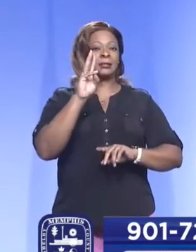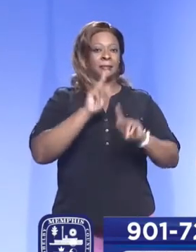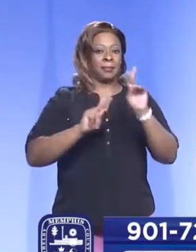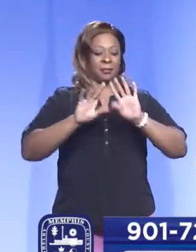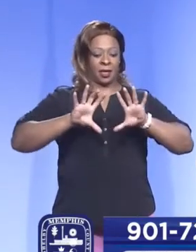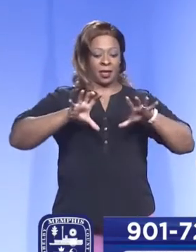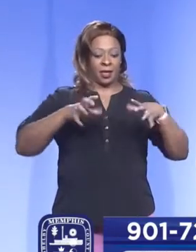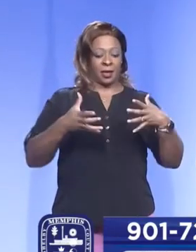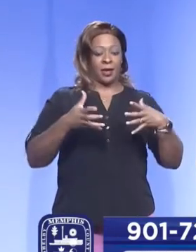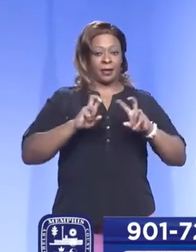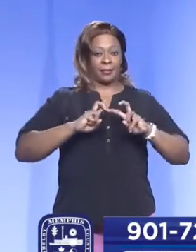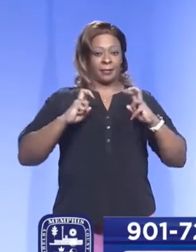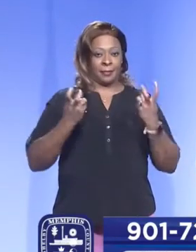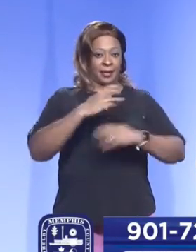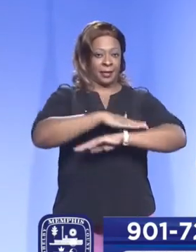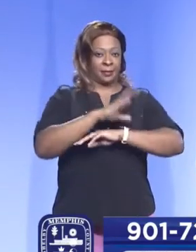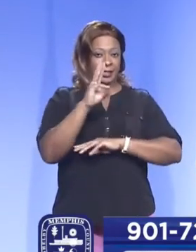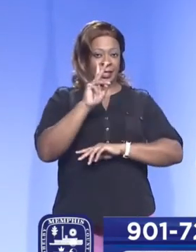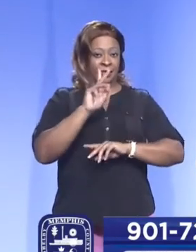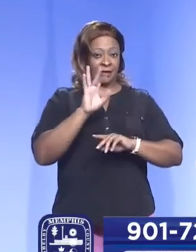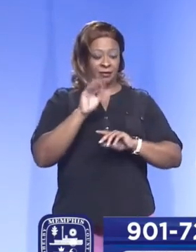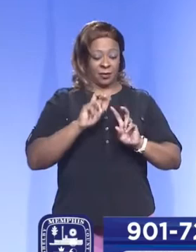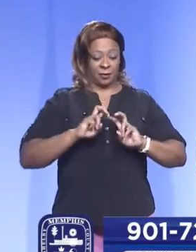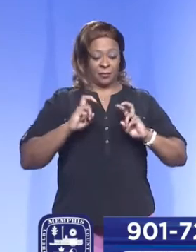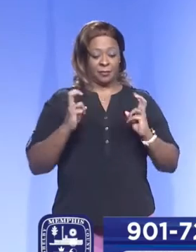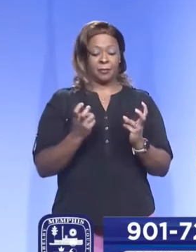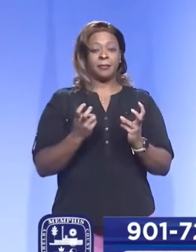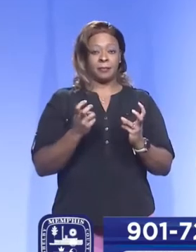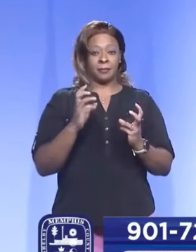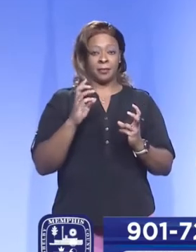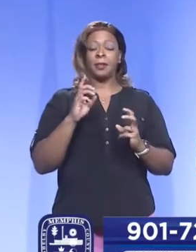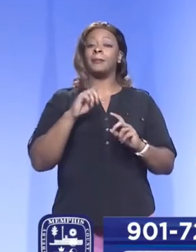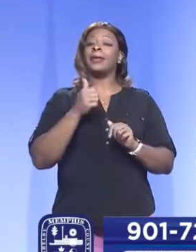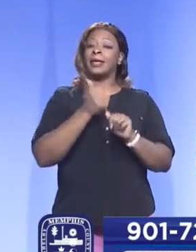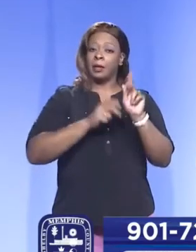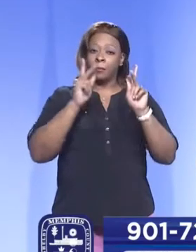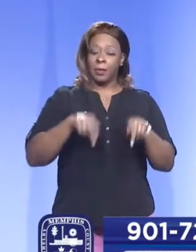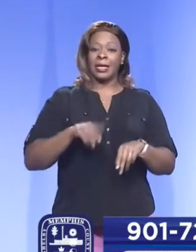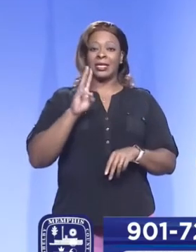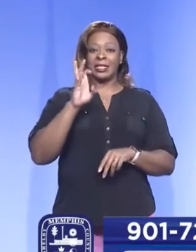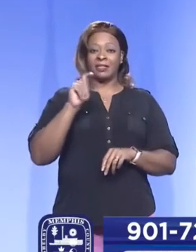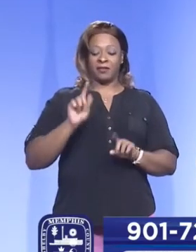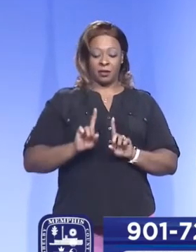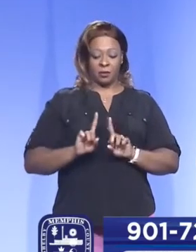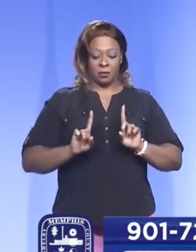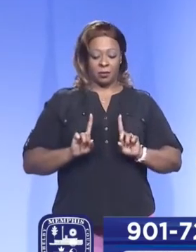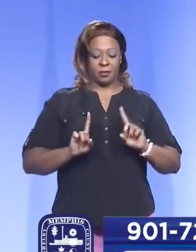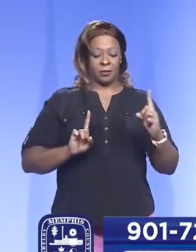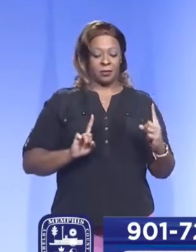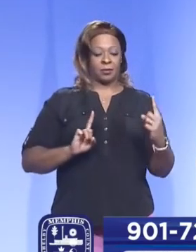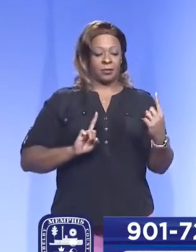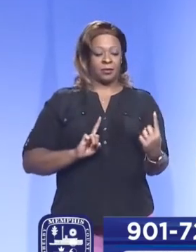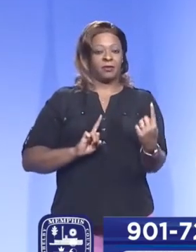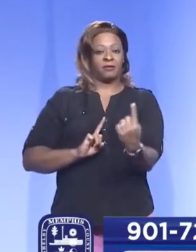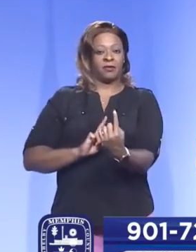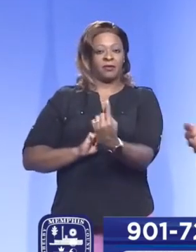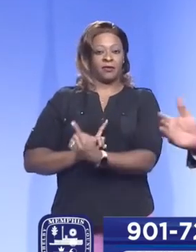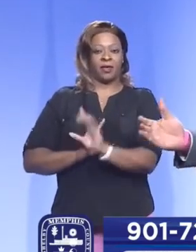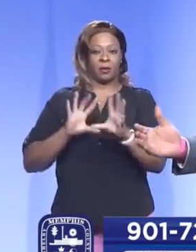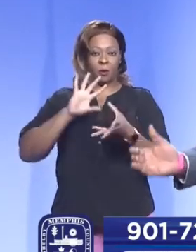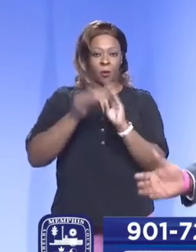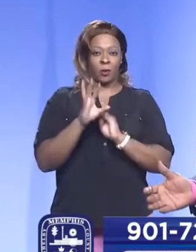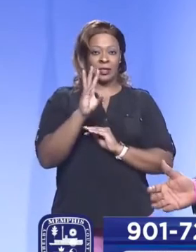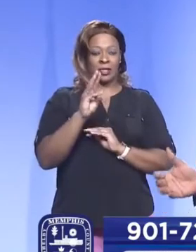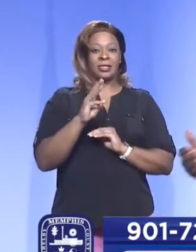table, but each person at that table must be 6 feet away from persons at the